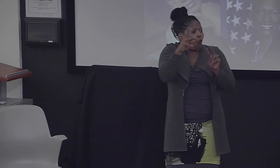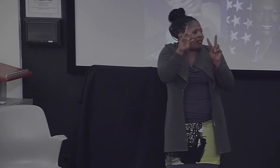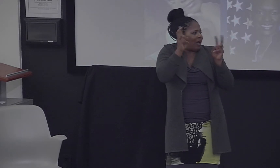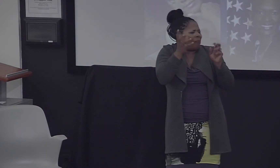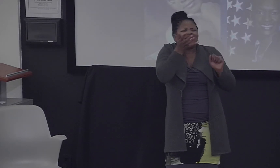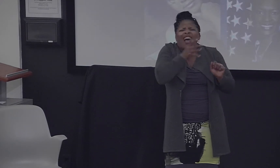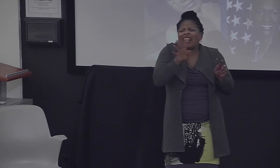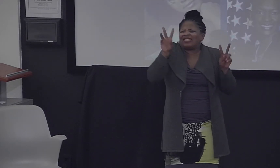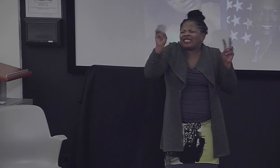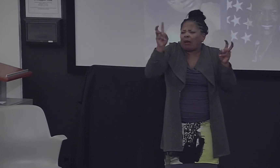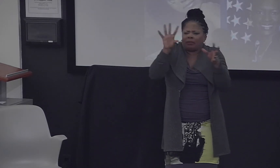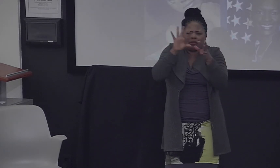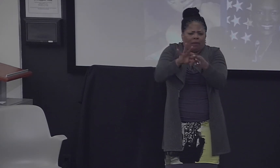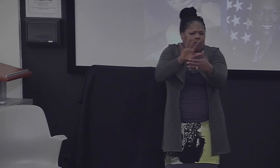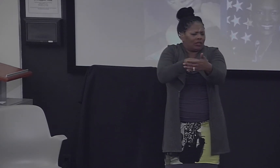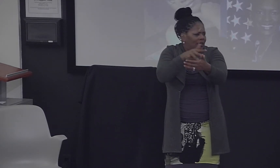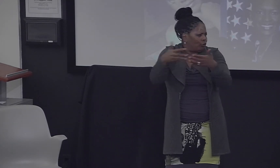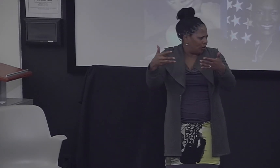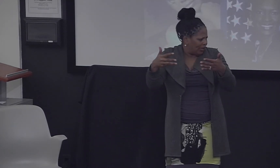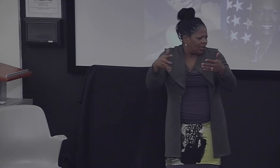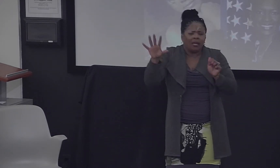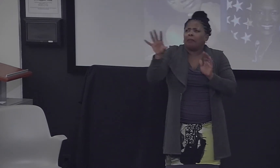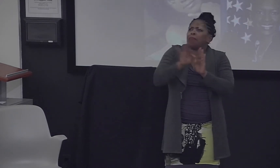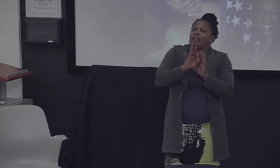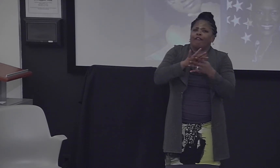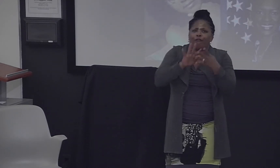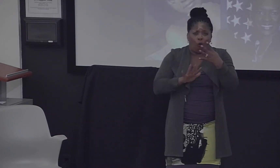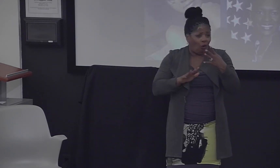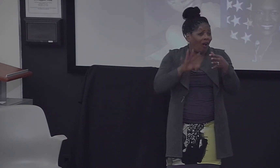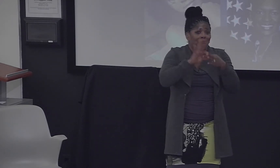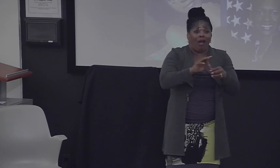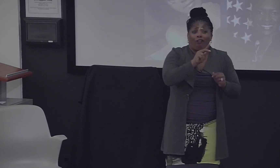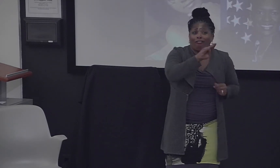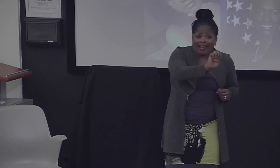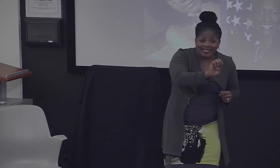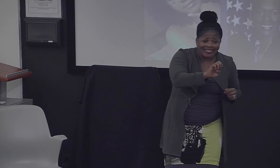group maybe setting up a town hall with the topic having to do with scheduling.